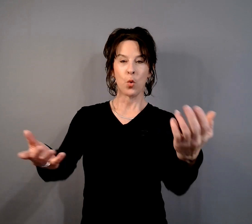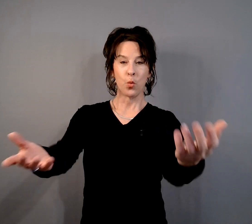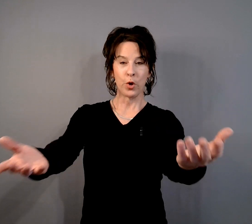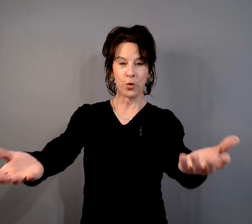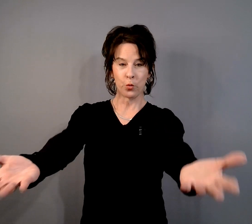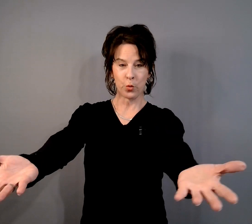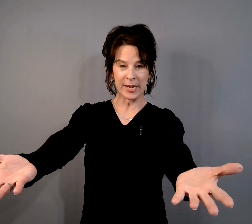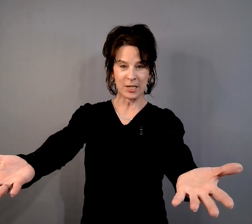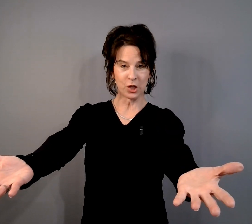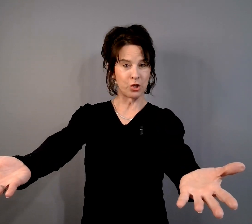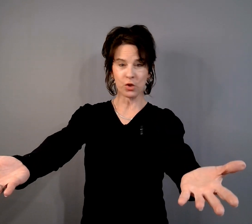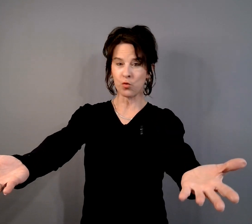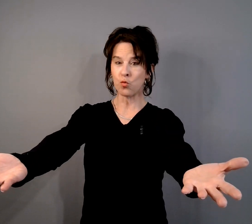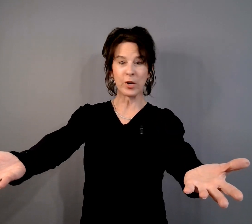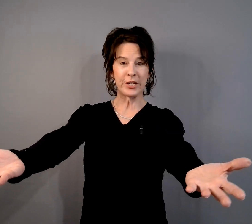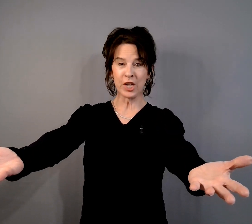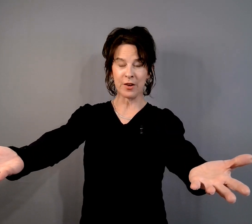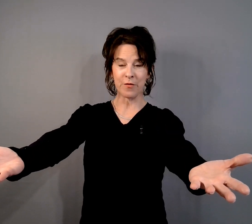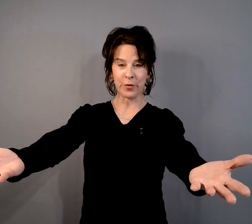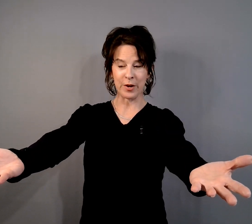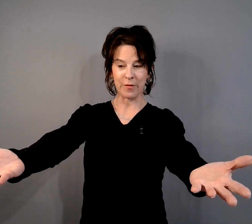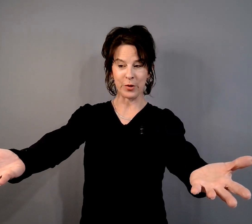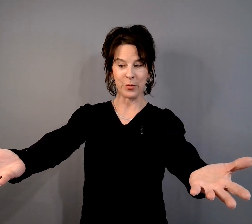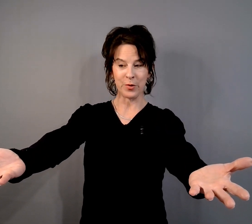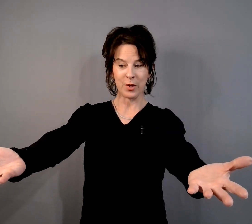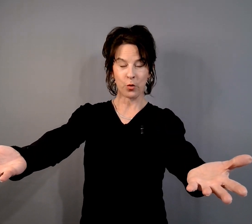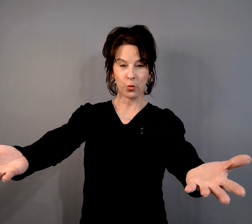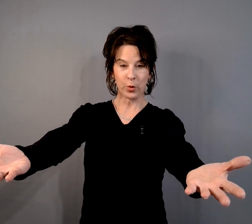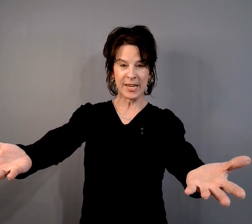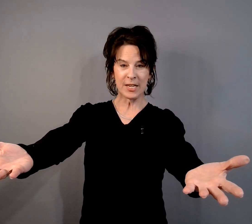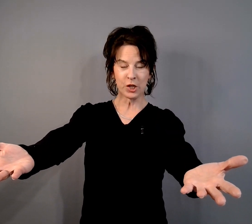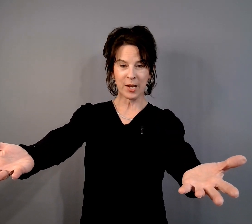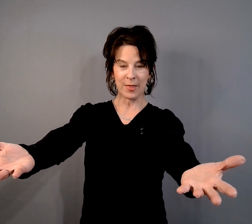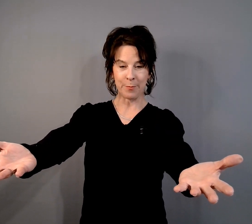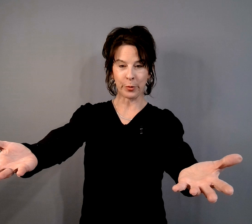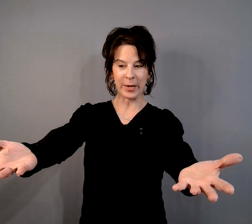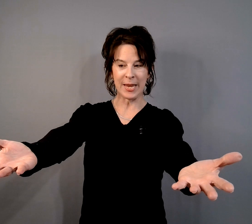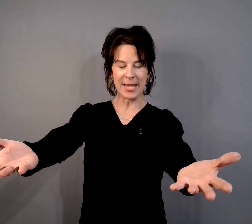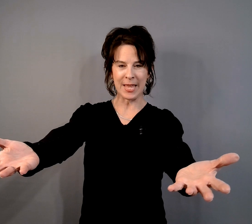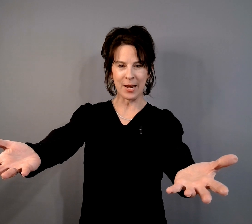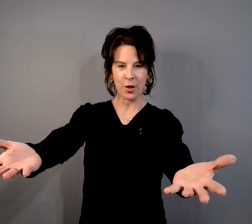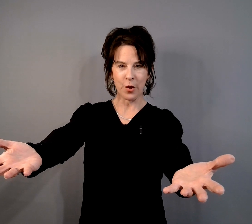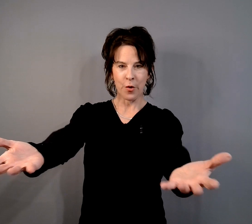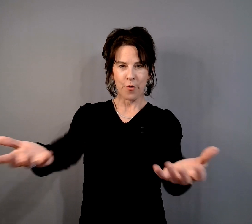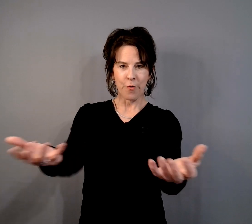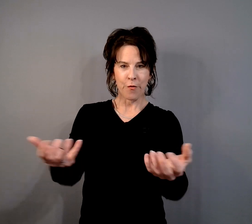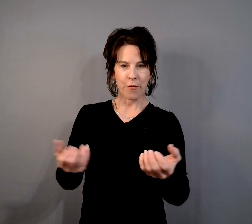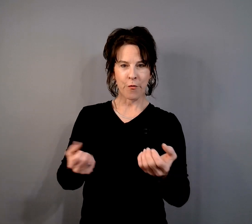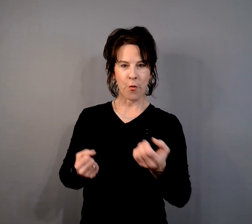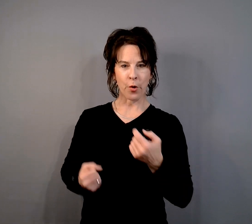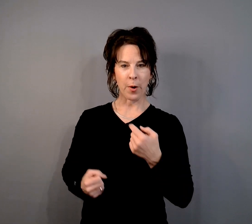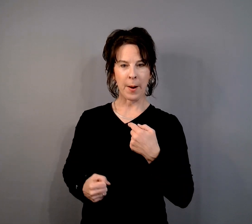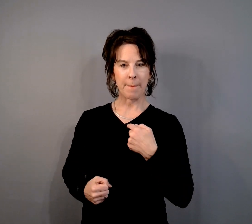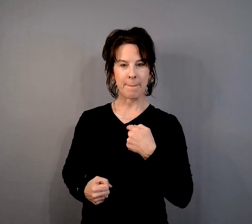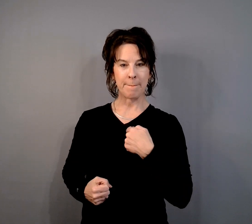would reach. Just reach out in front of you. Reach and then bring it in for